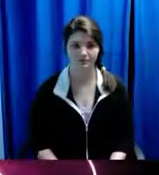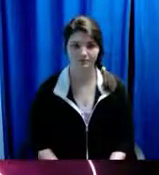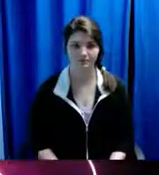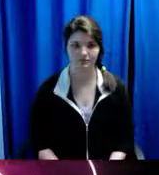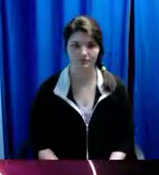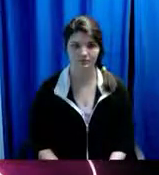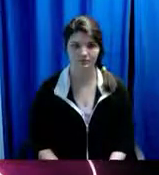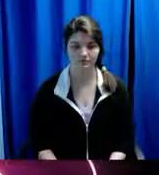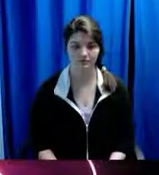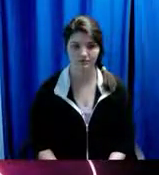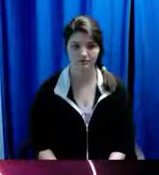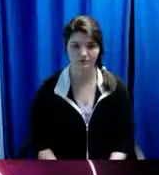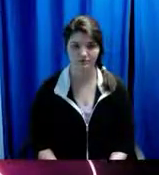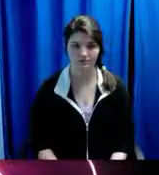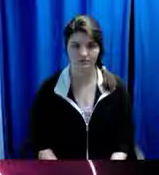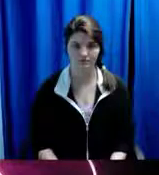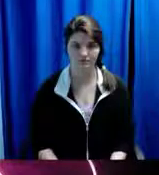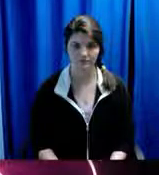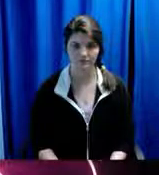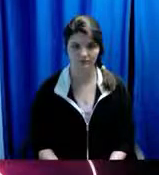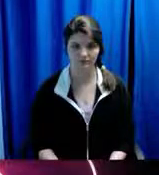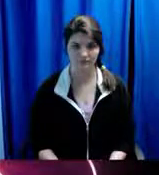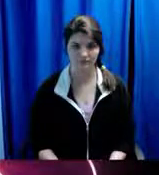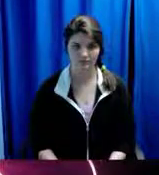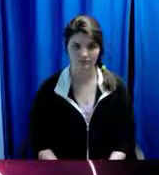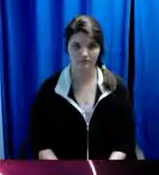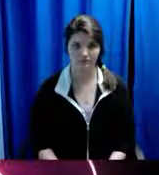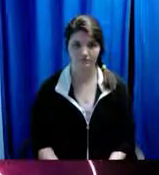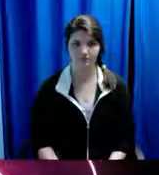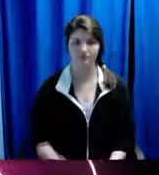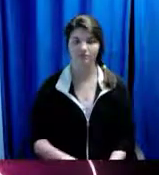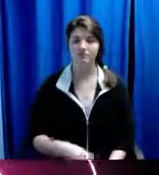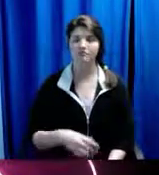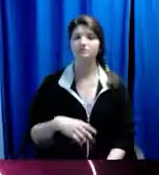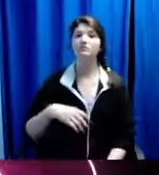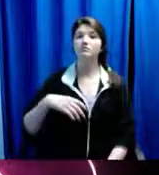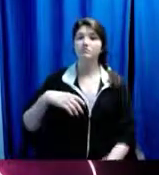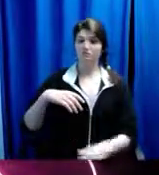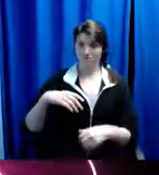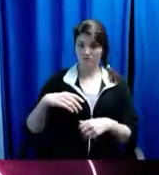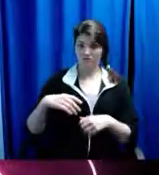The blood pressure gradually decreases as blood flows into capillaries.